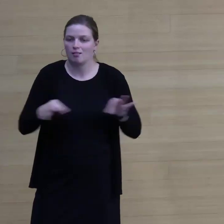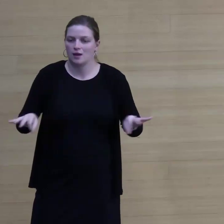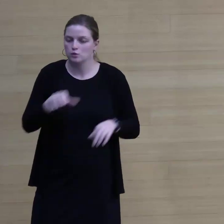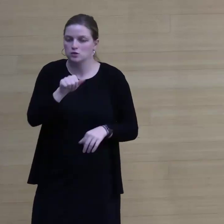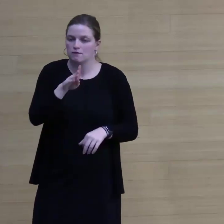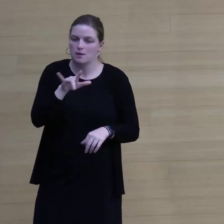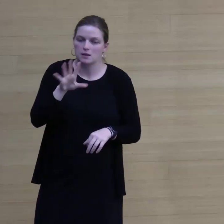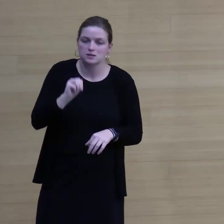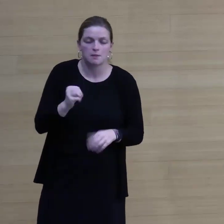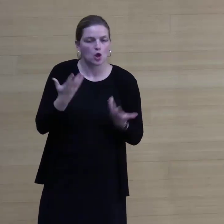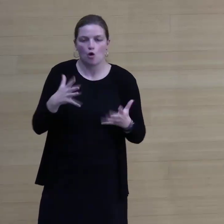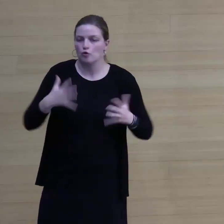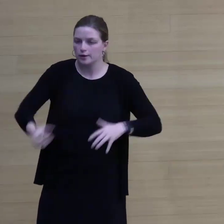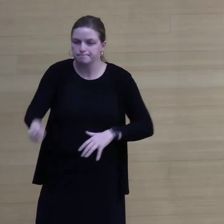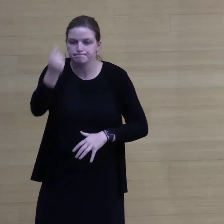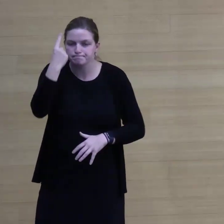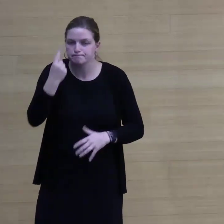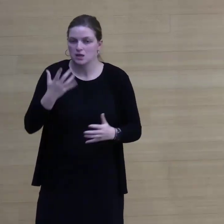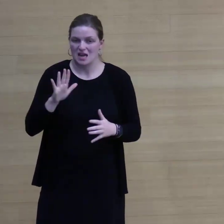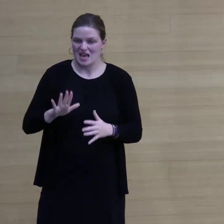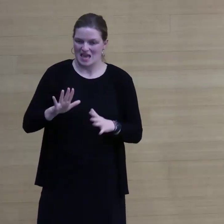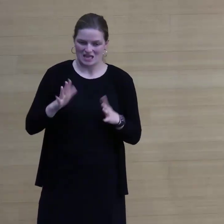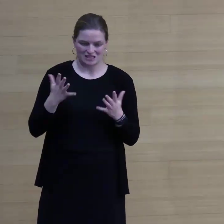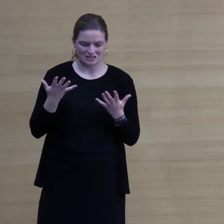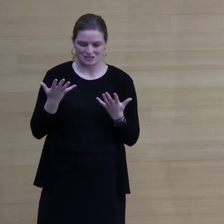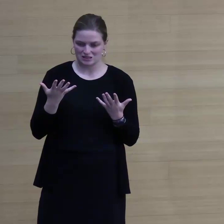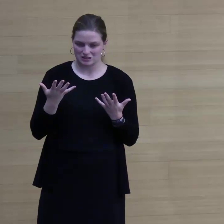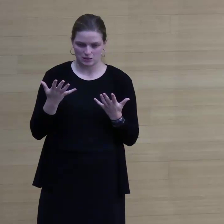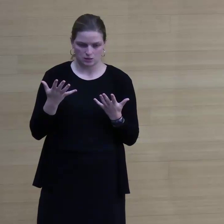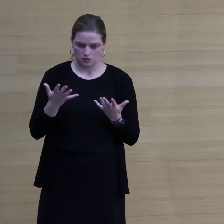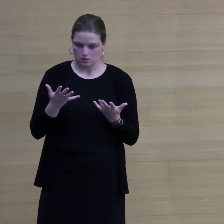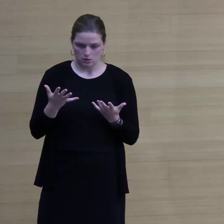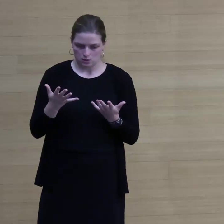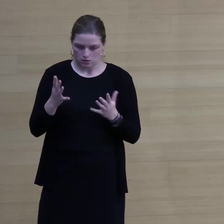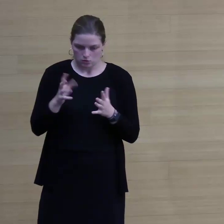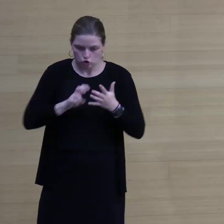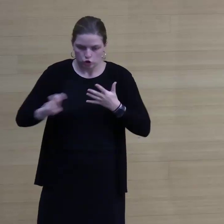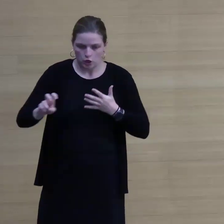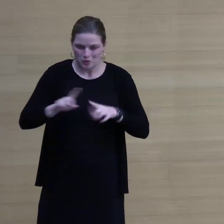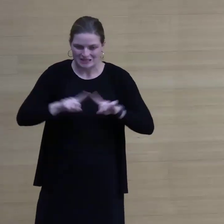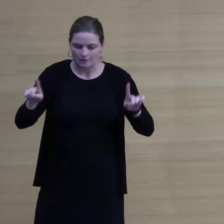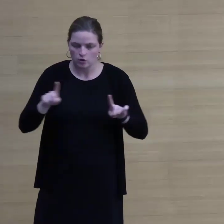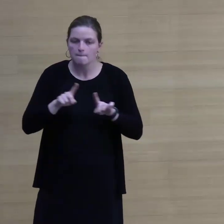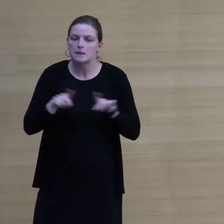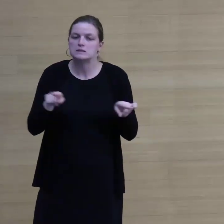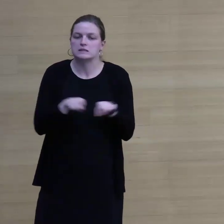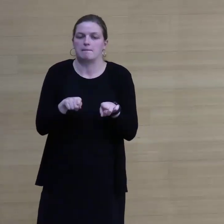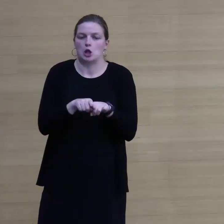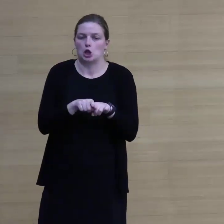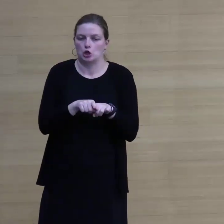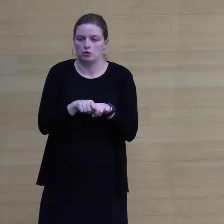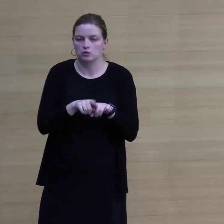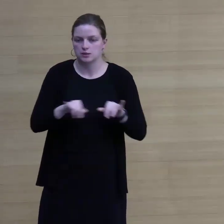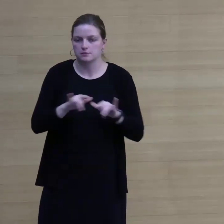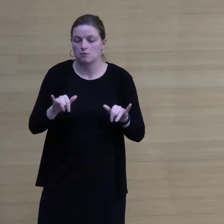already understood. His mold didn't look like mine, but it was a similar journey. And so I